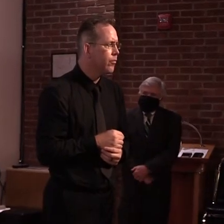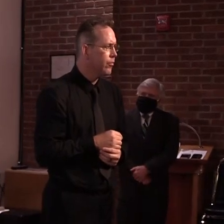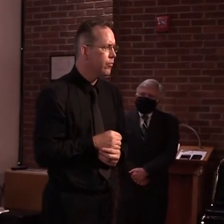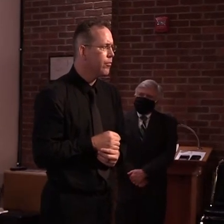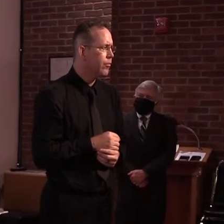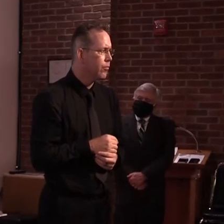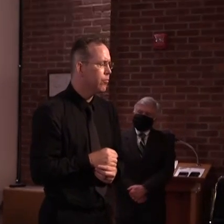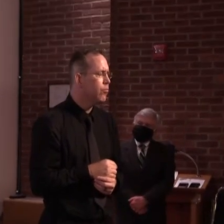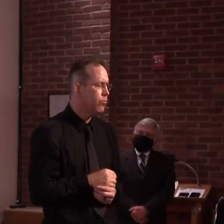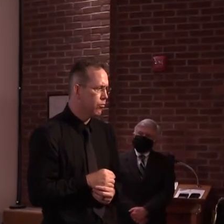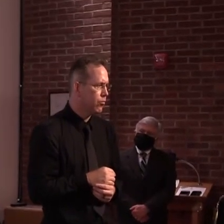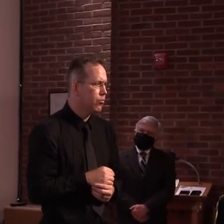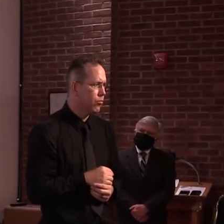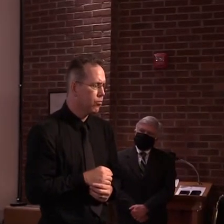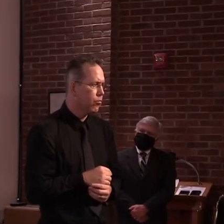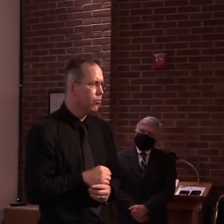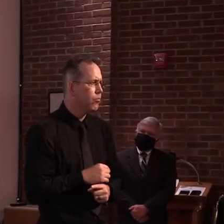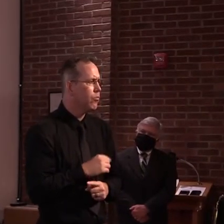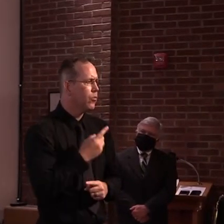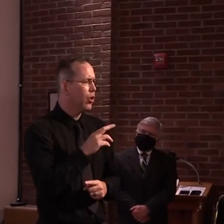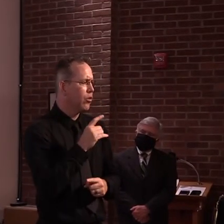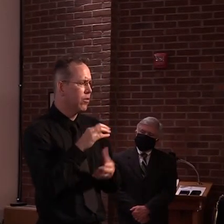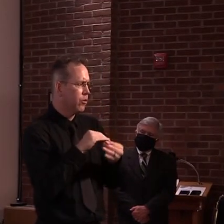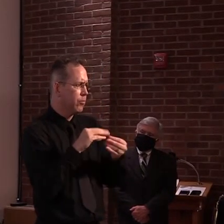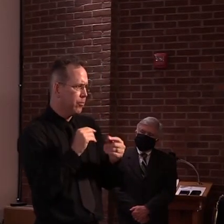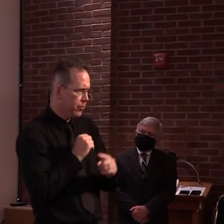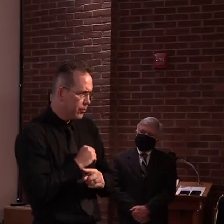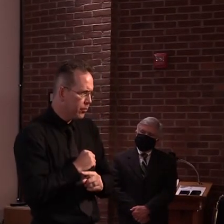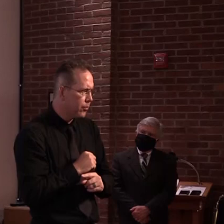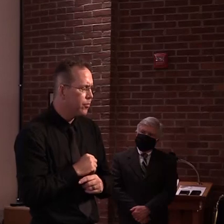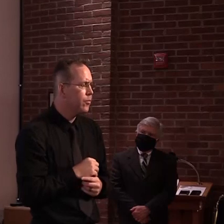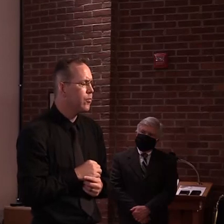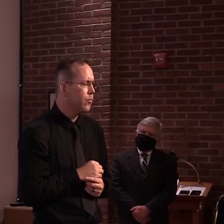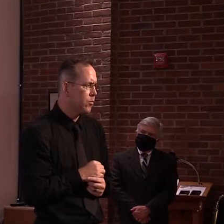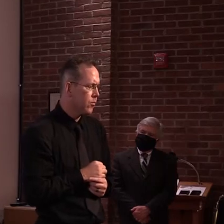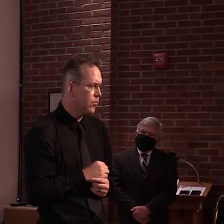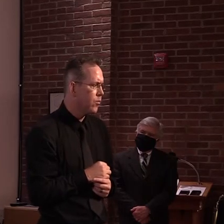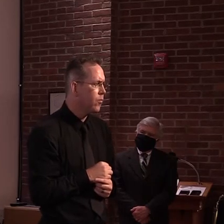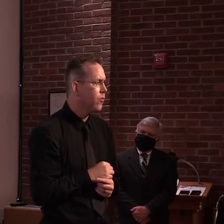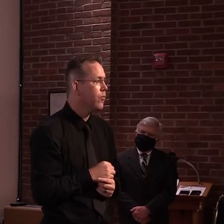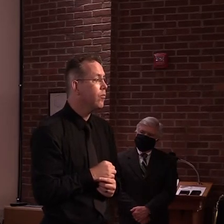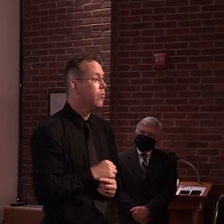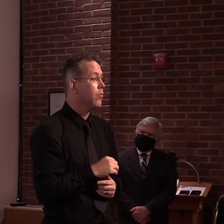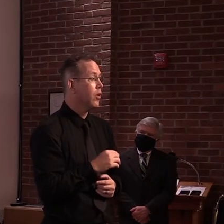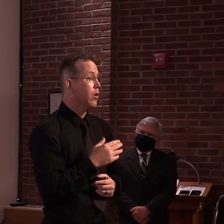I just want to give a personal experience, and that is every day I